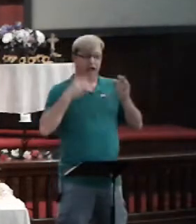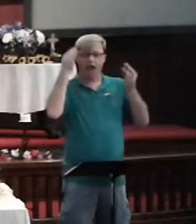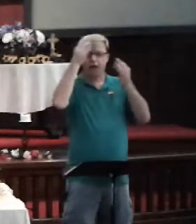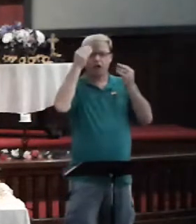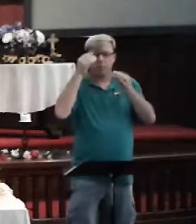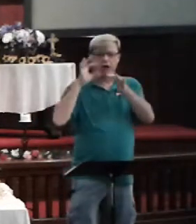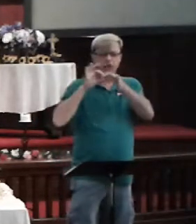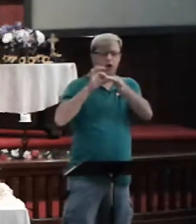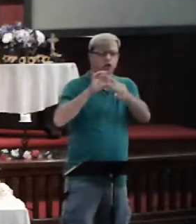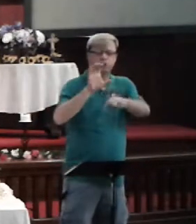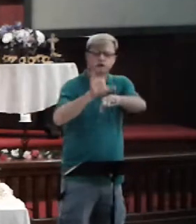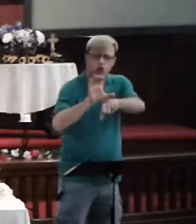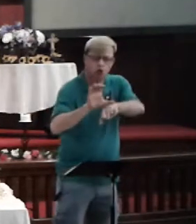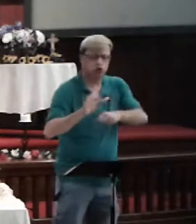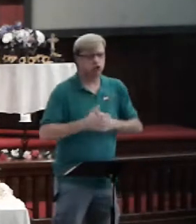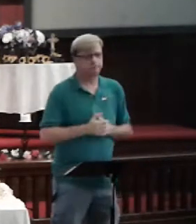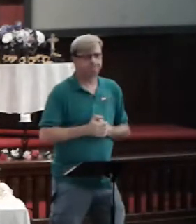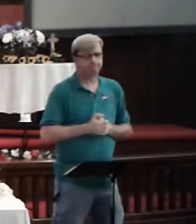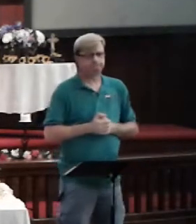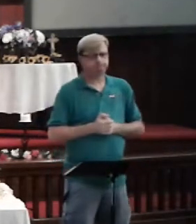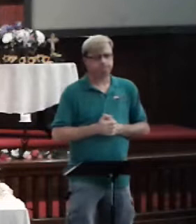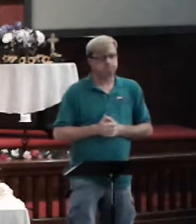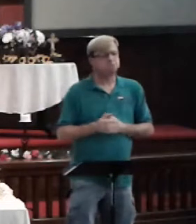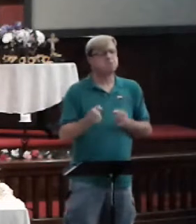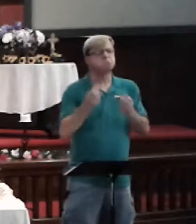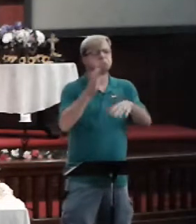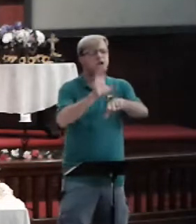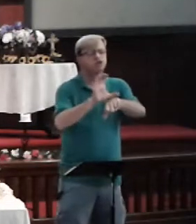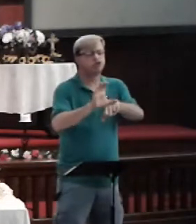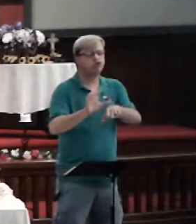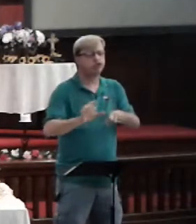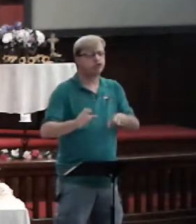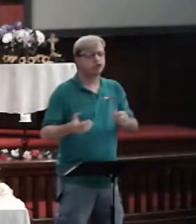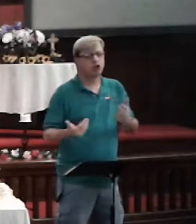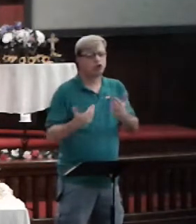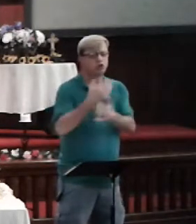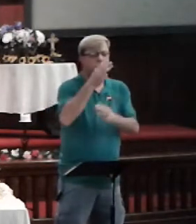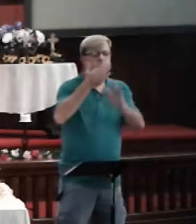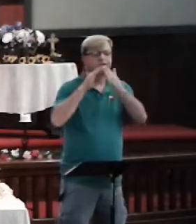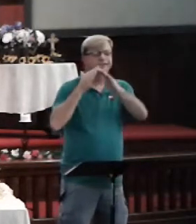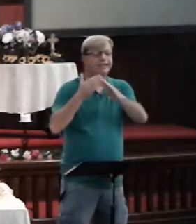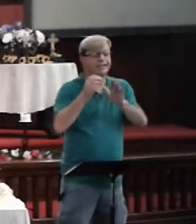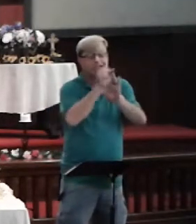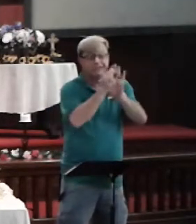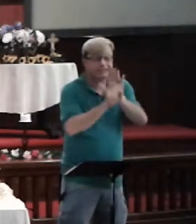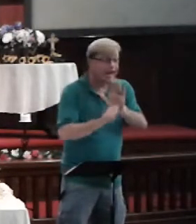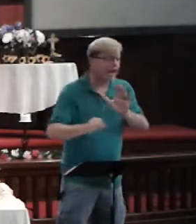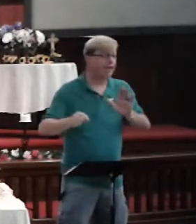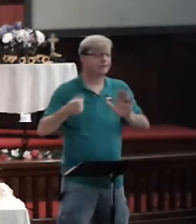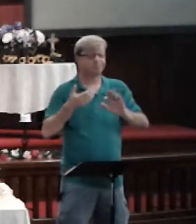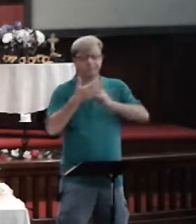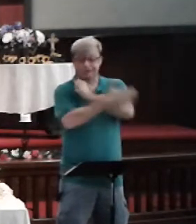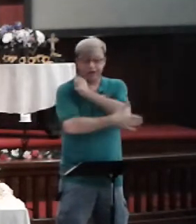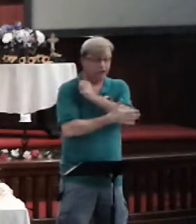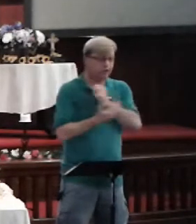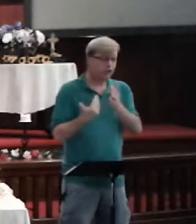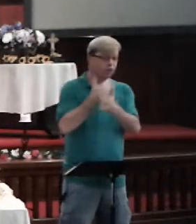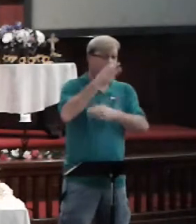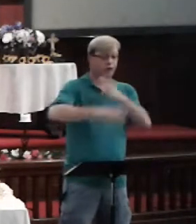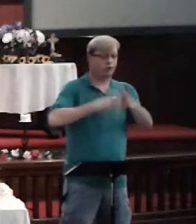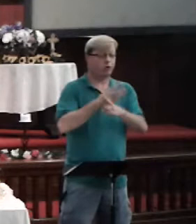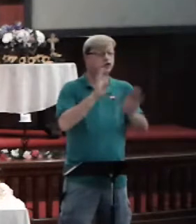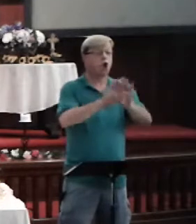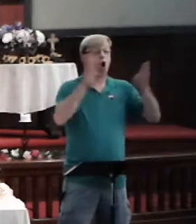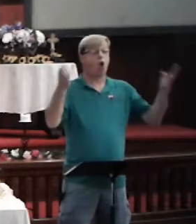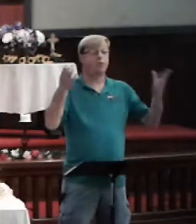that in regard to a church. There are a lot of churches all over this city, all over this state, all over this country, all over the world, open right